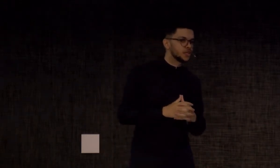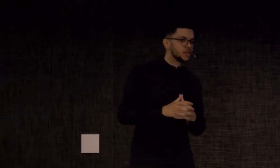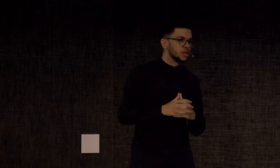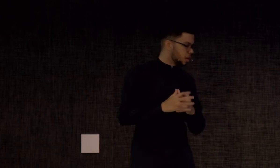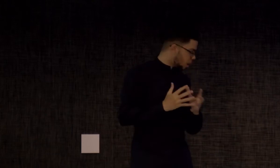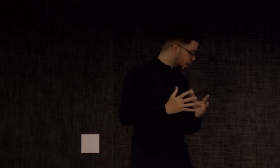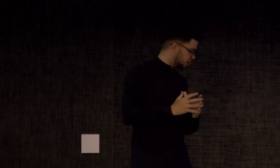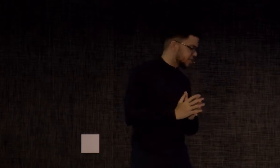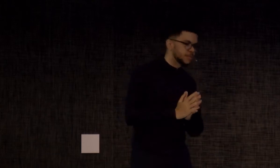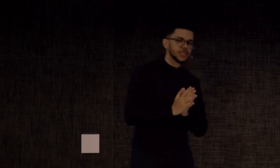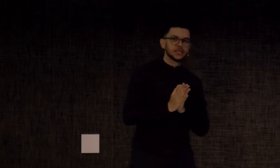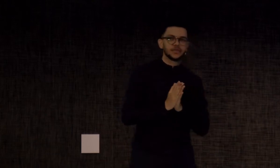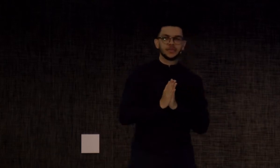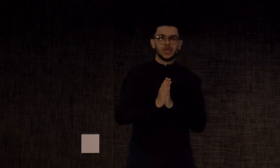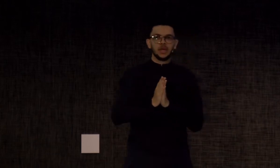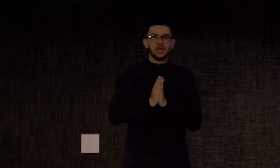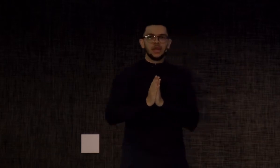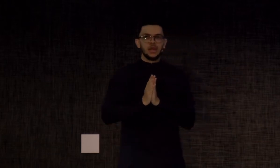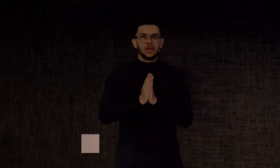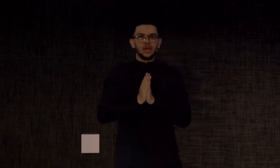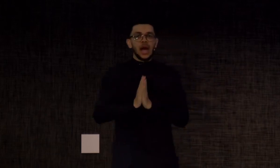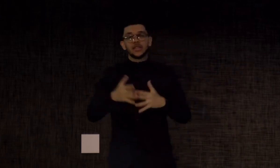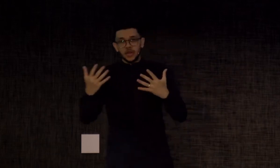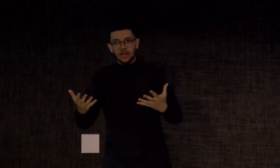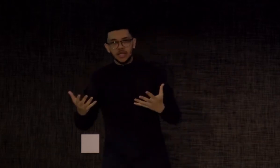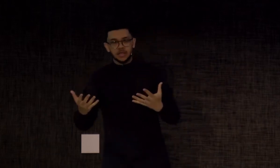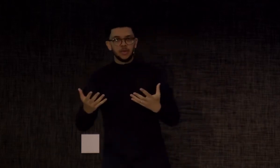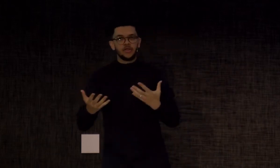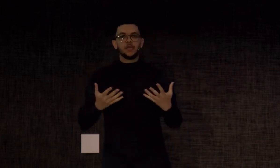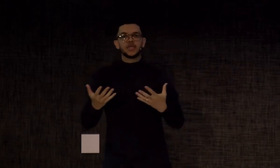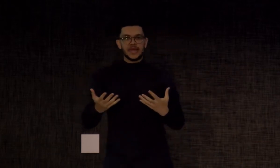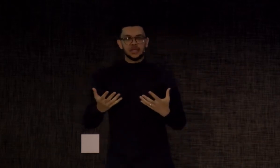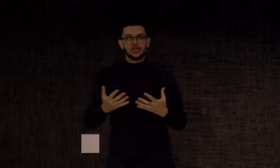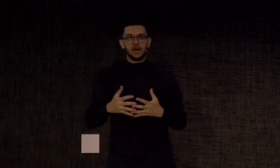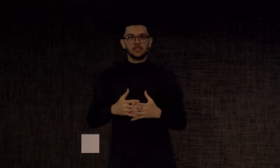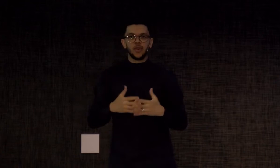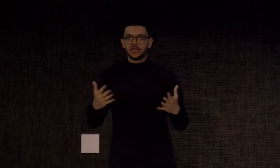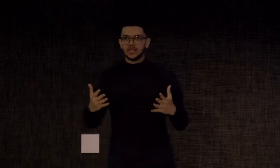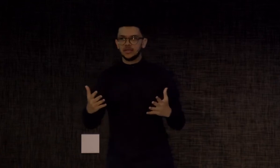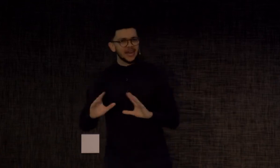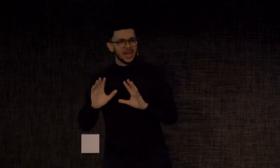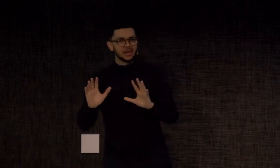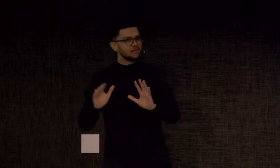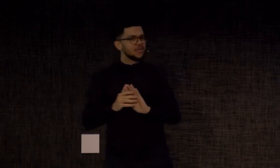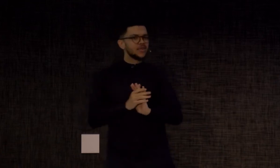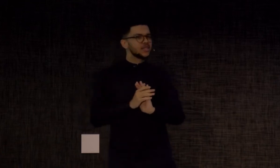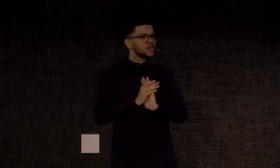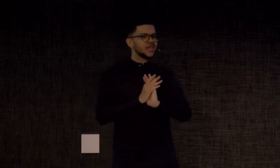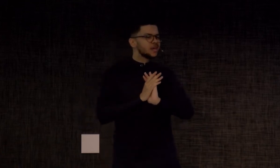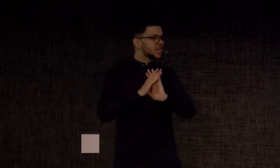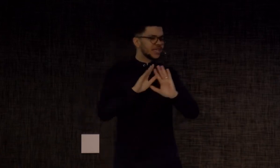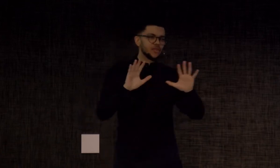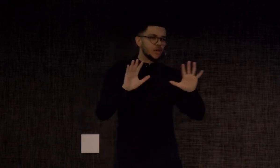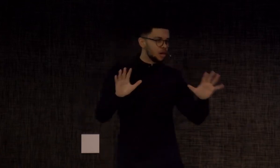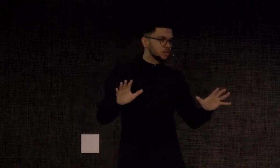those long-held assumptions. I'll give you another example from the perspective of policy. And again, this could